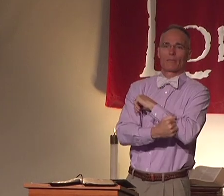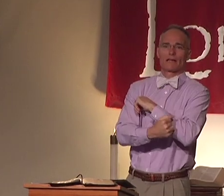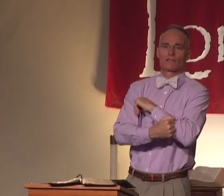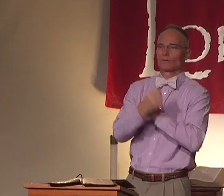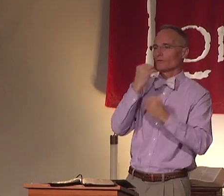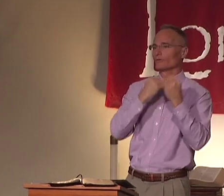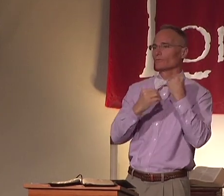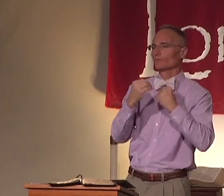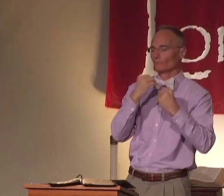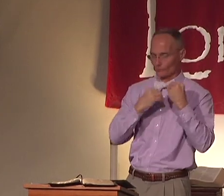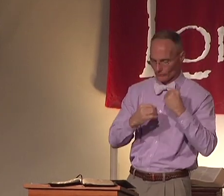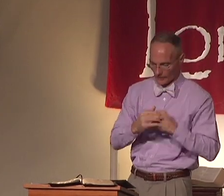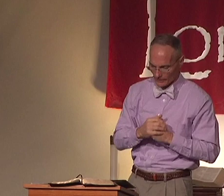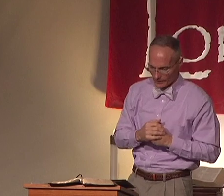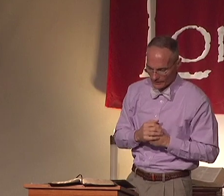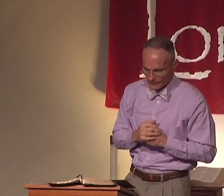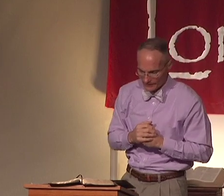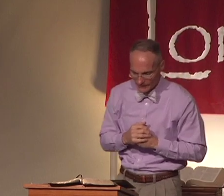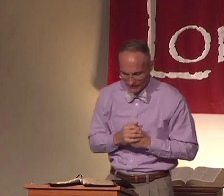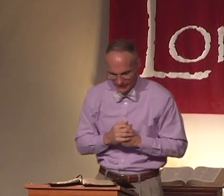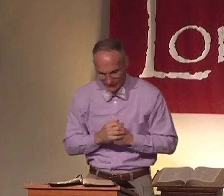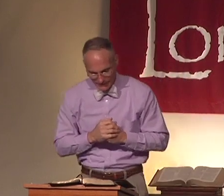just before the Passover feast.